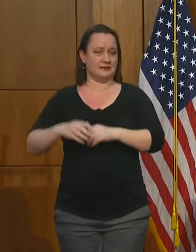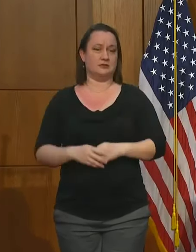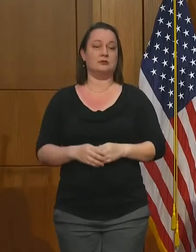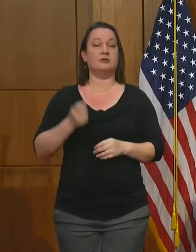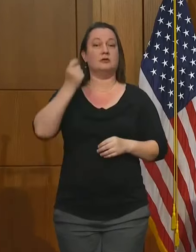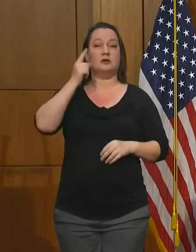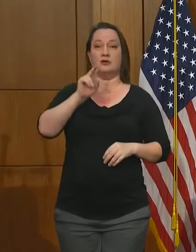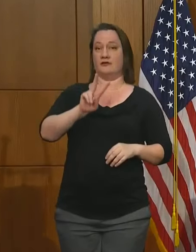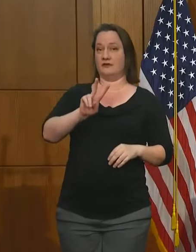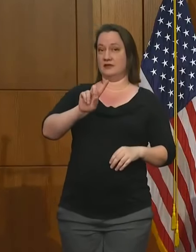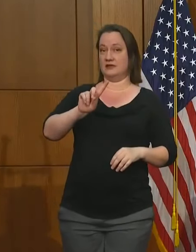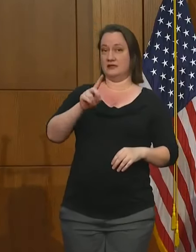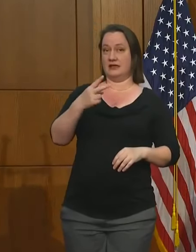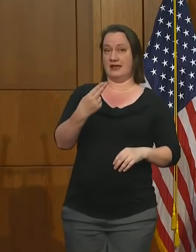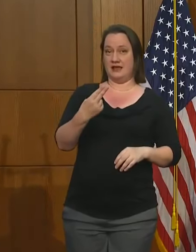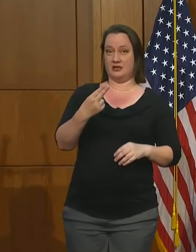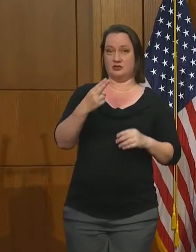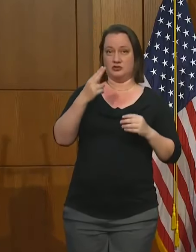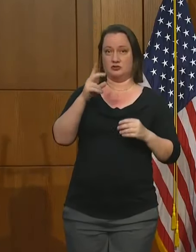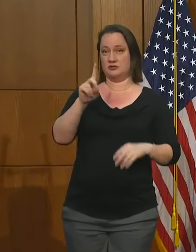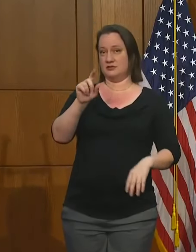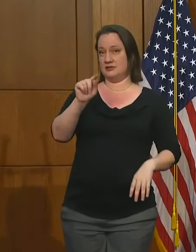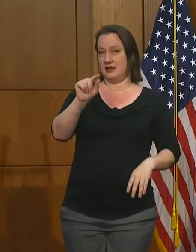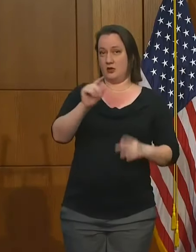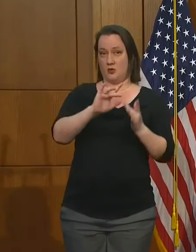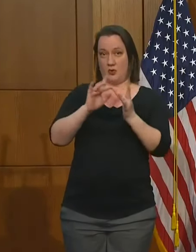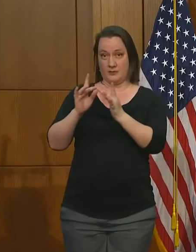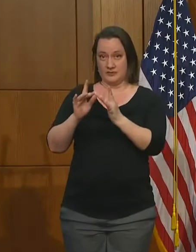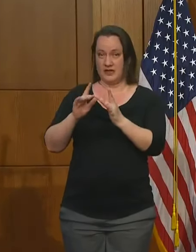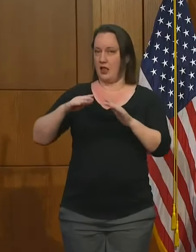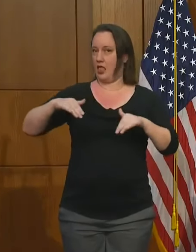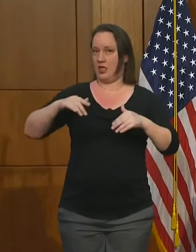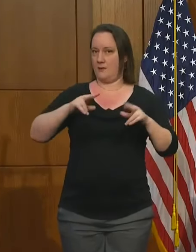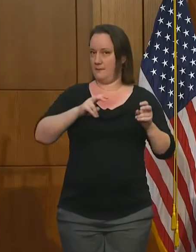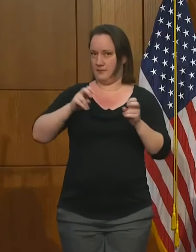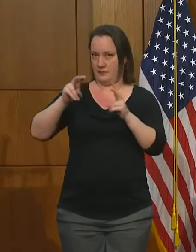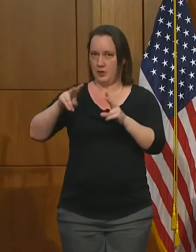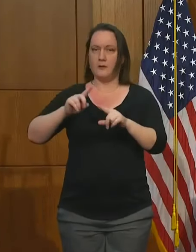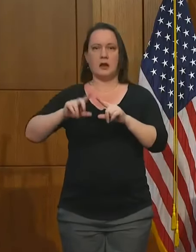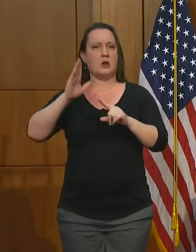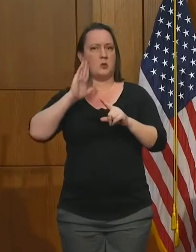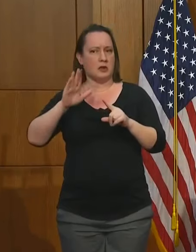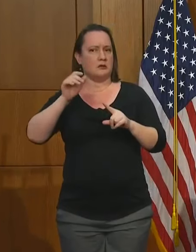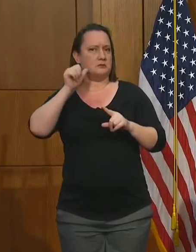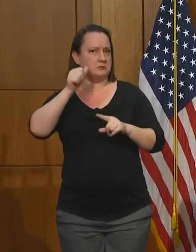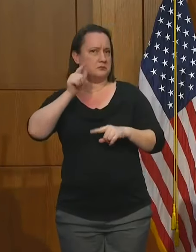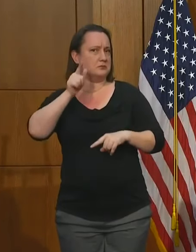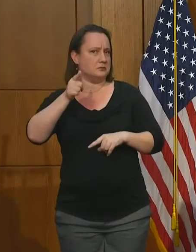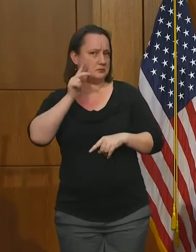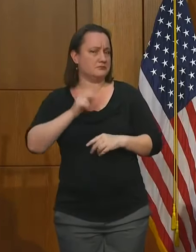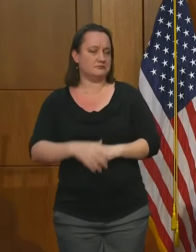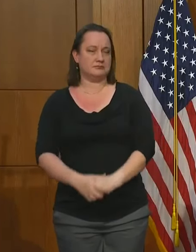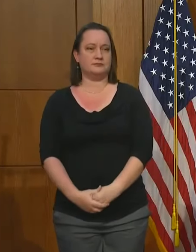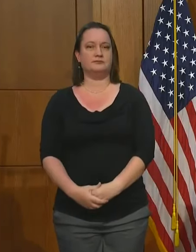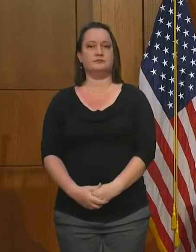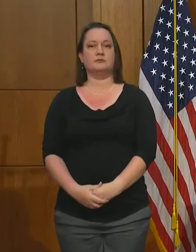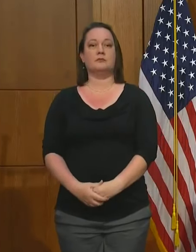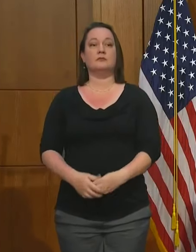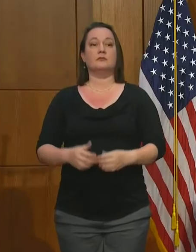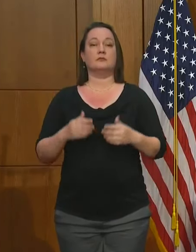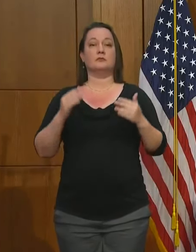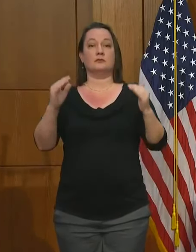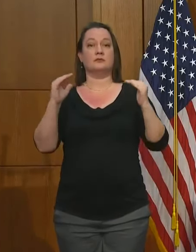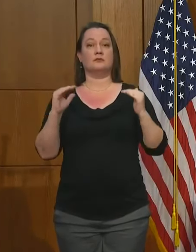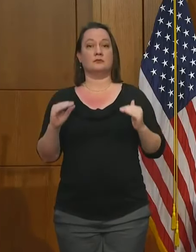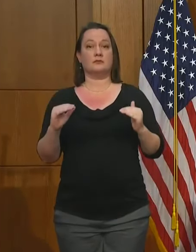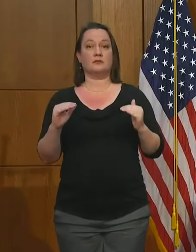VDH data website yet, but it will in the next day or two. Now I want to give Virginians an update on where we